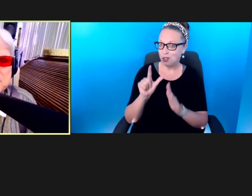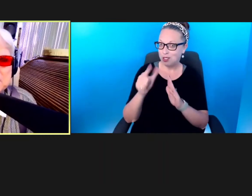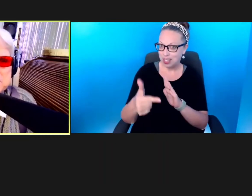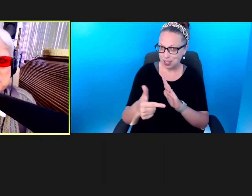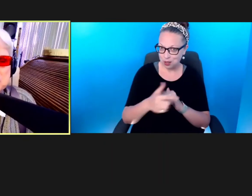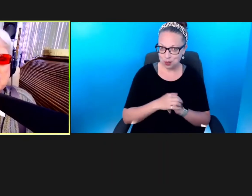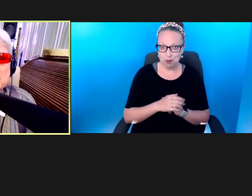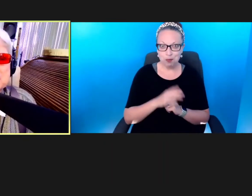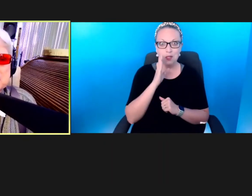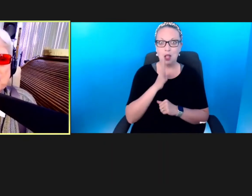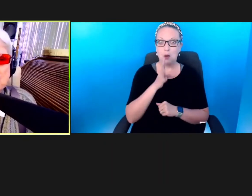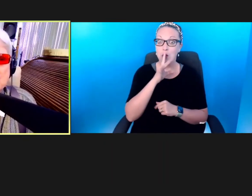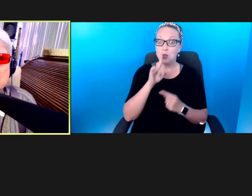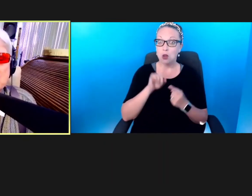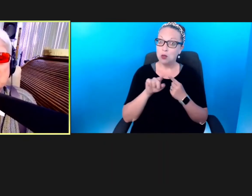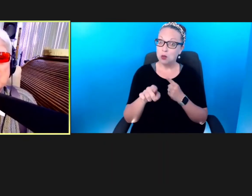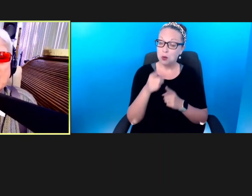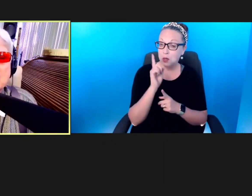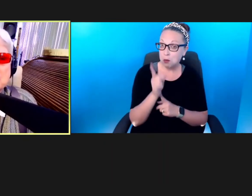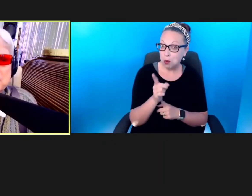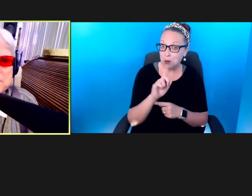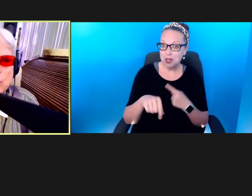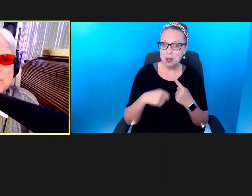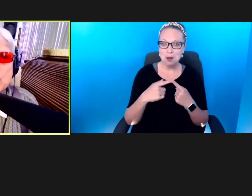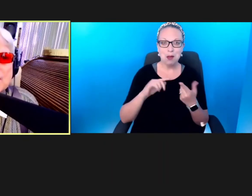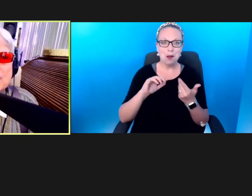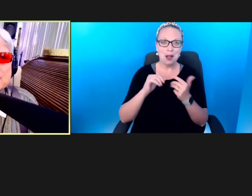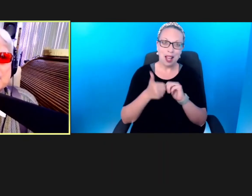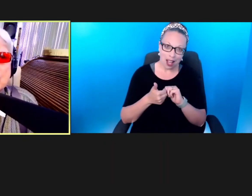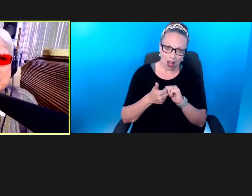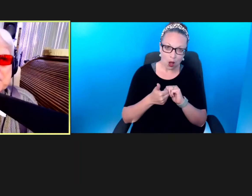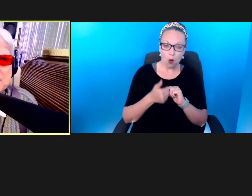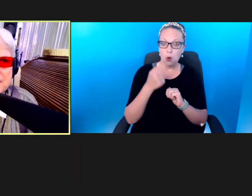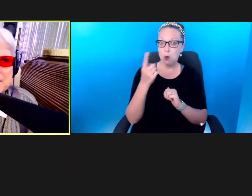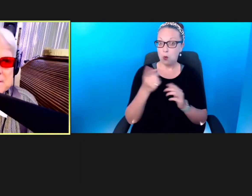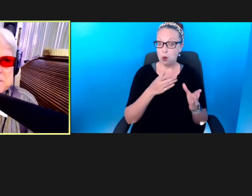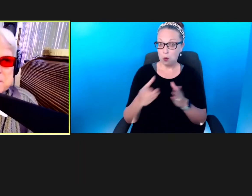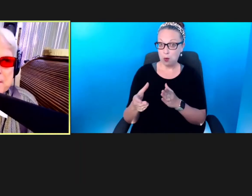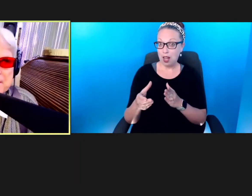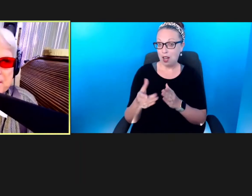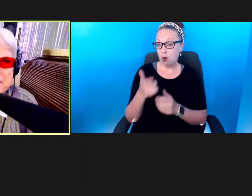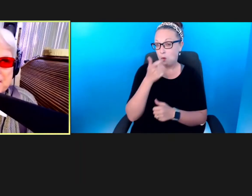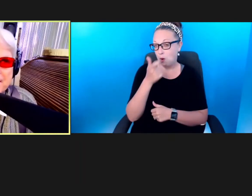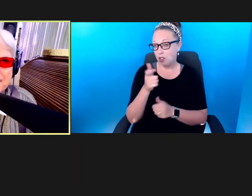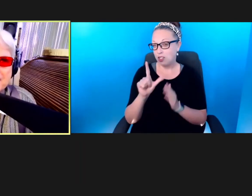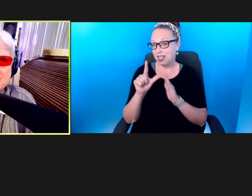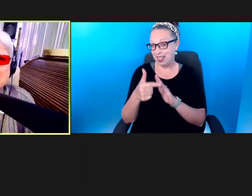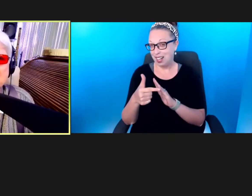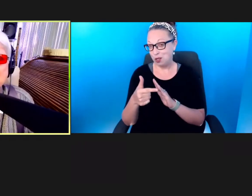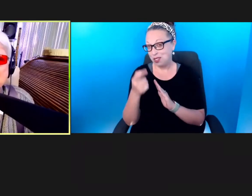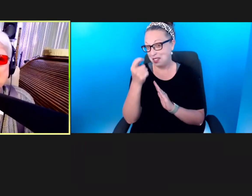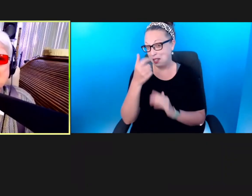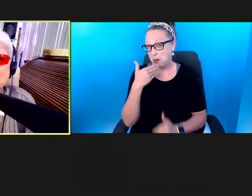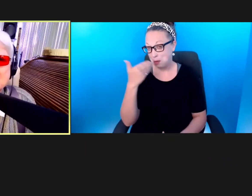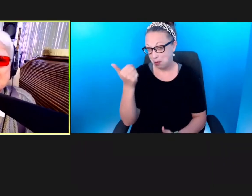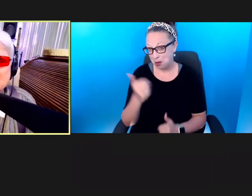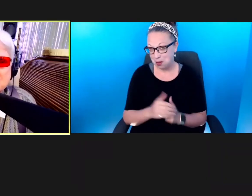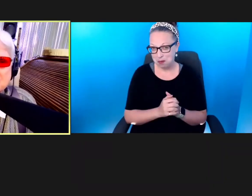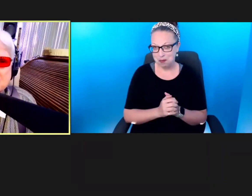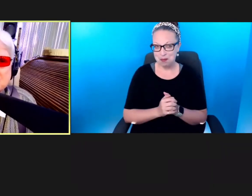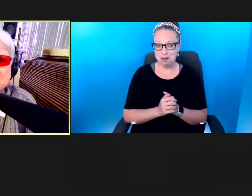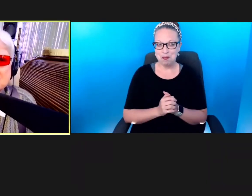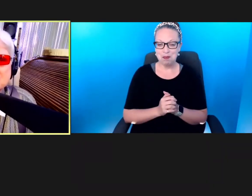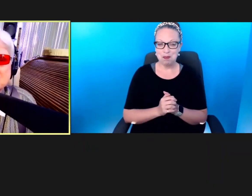And I'll talk to you in a moment about how in one way watching it later is superior.